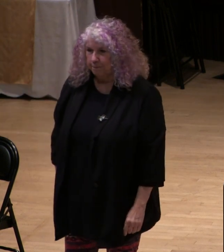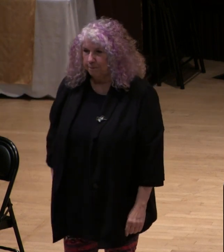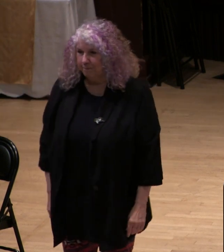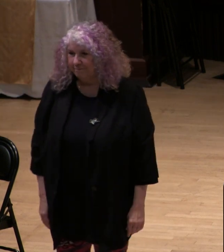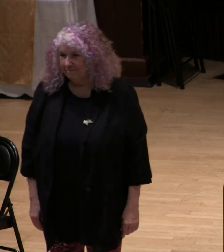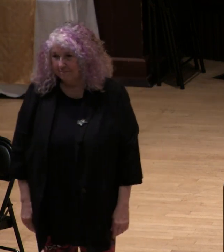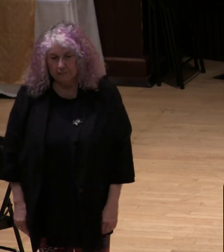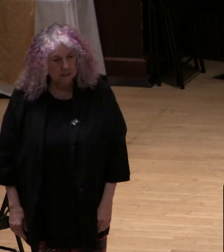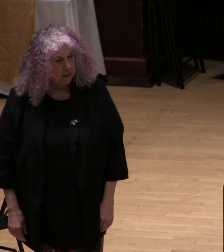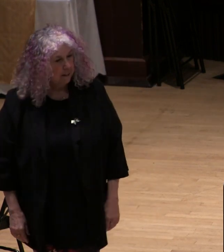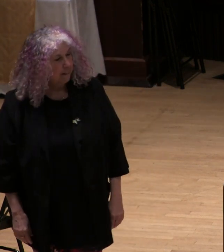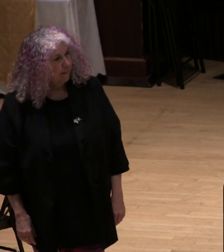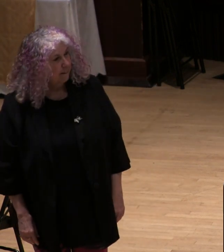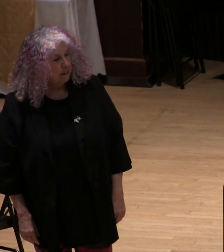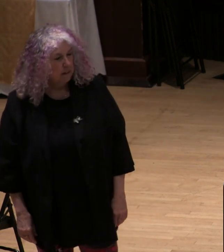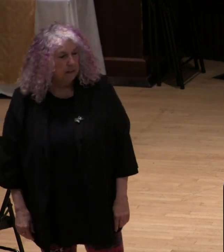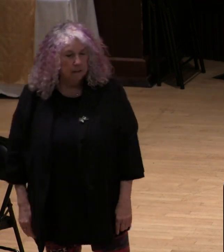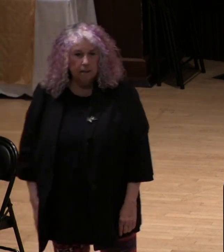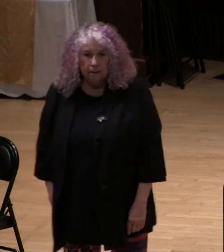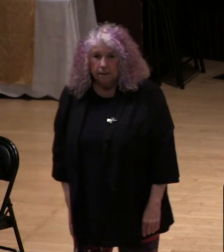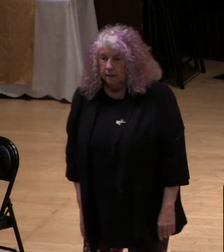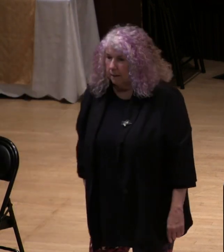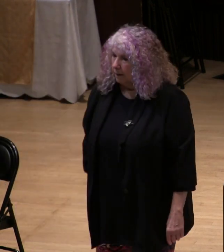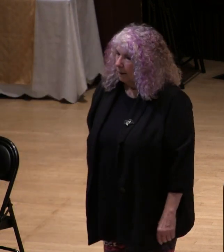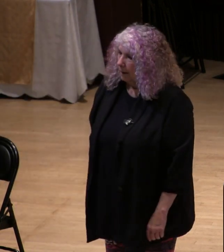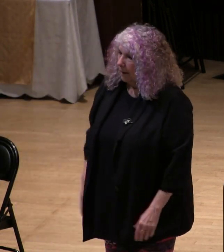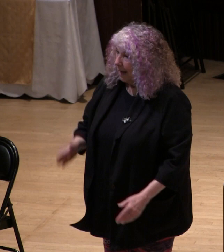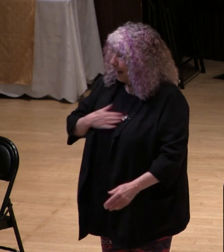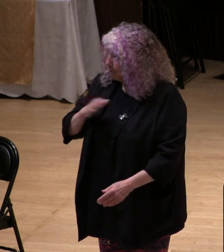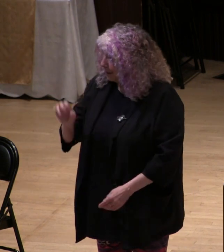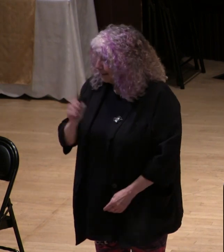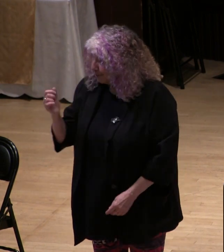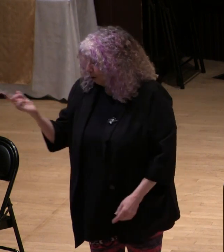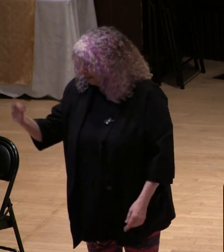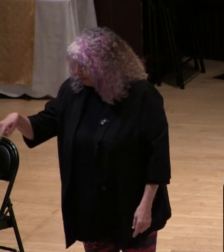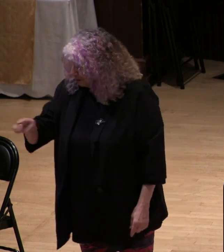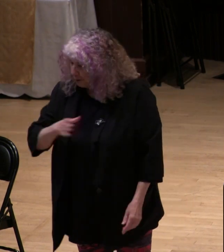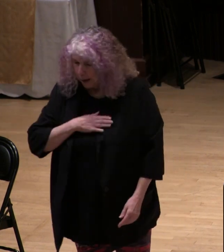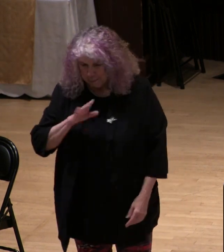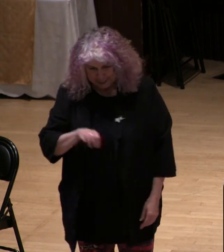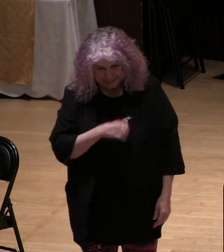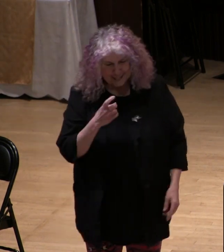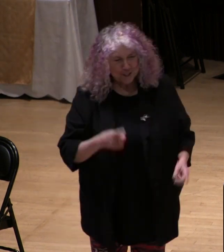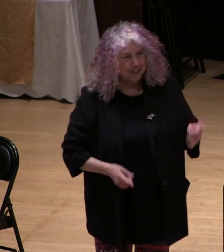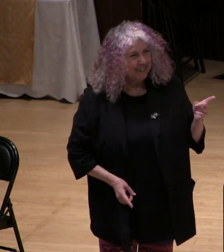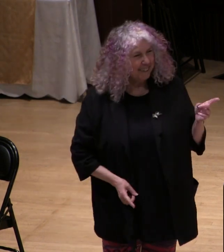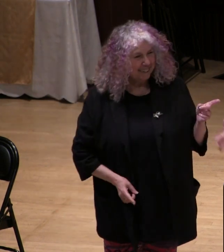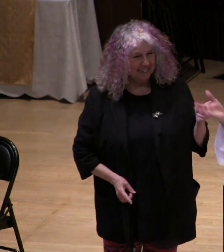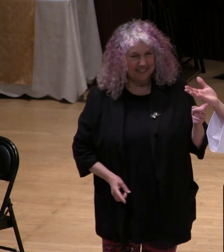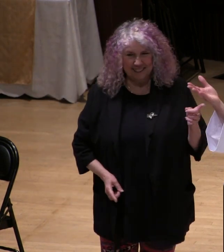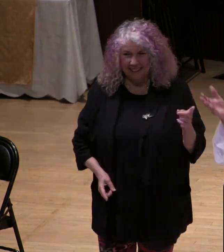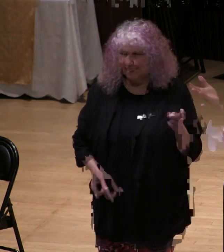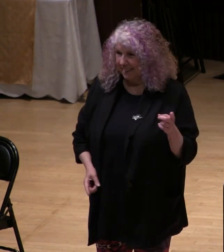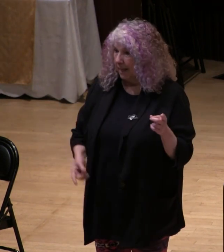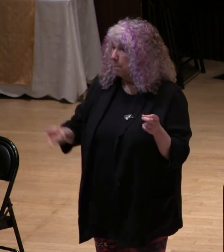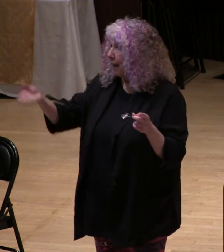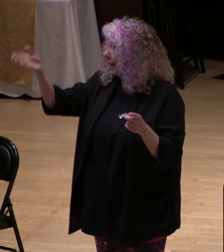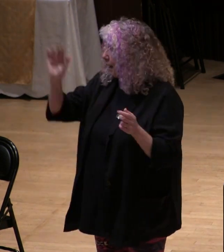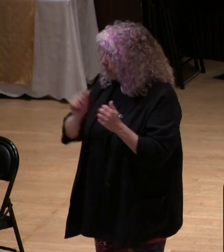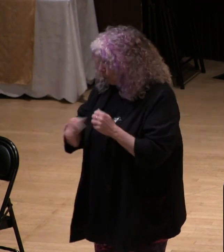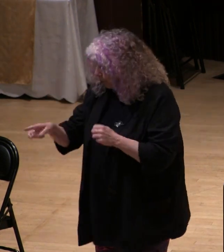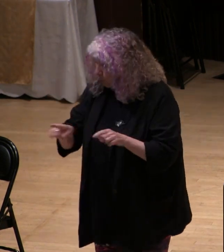Everyone. May God be with you.